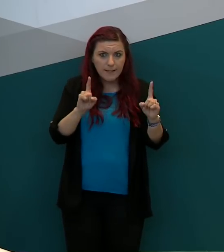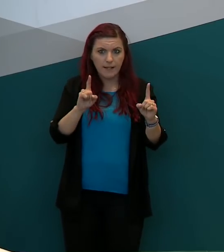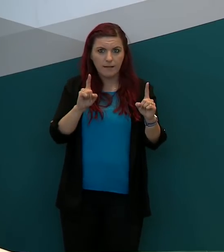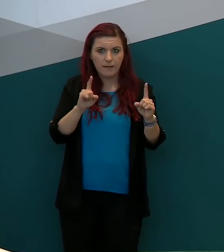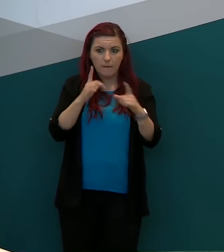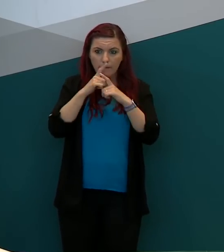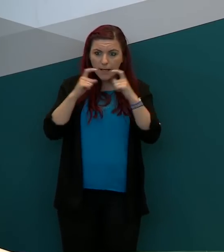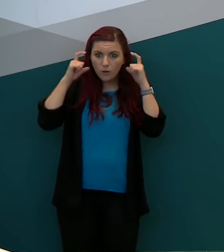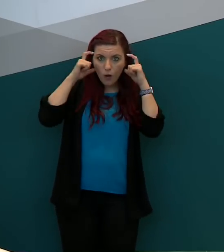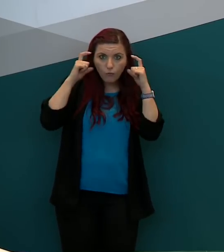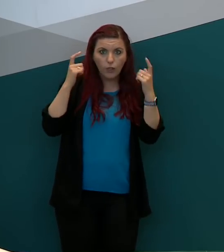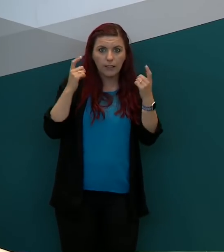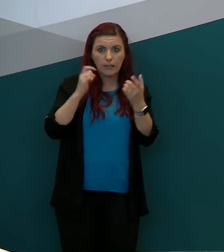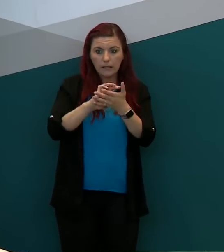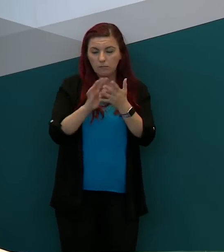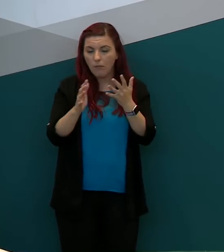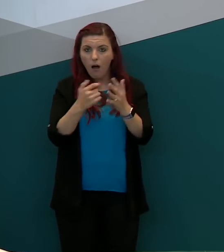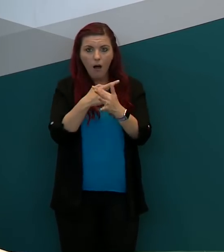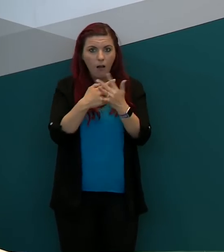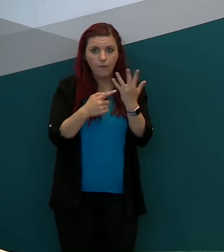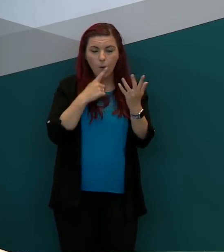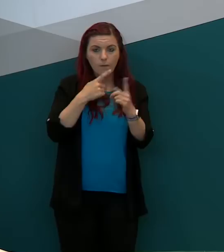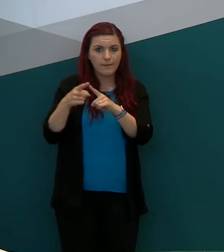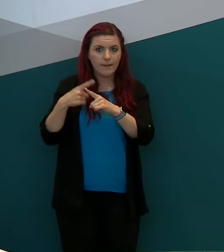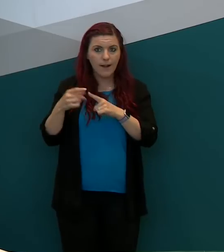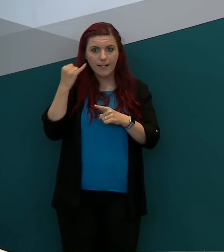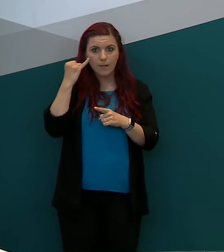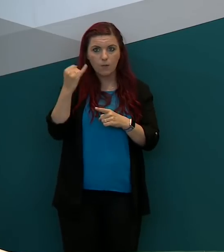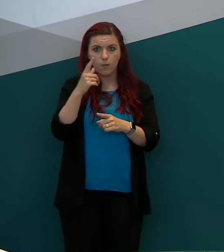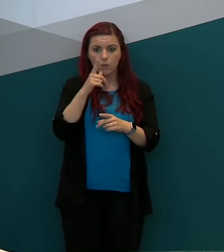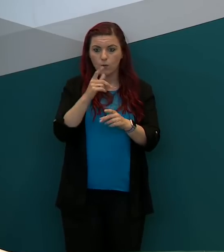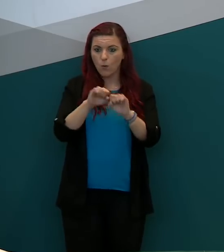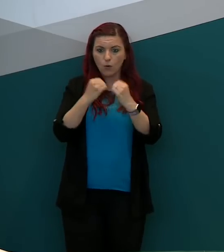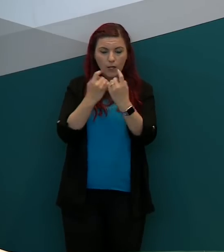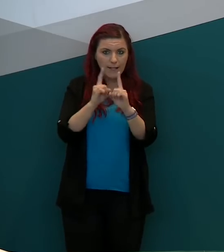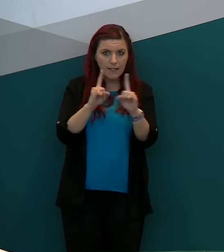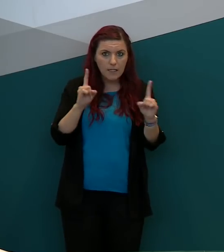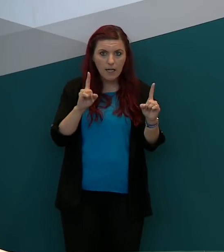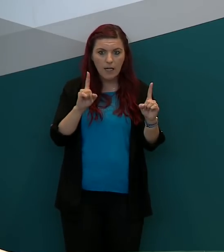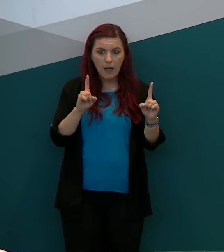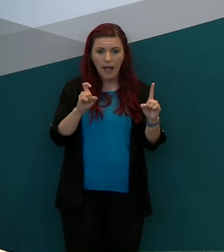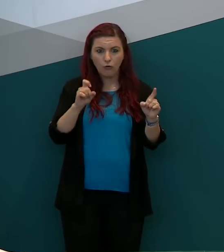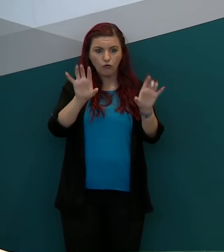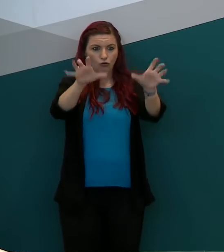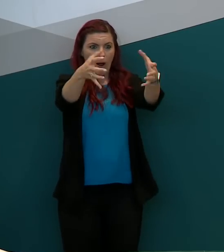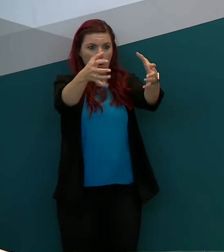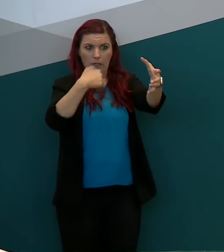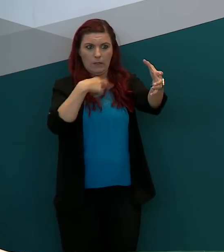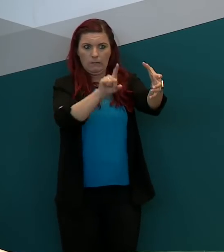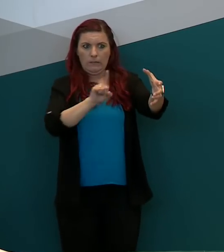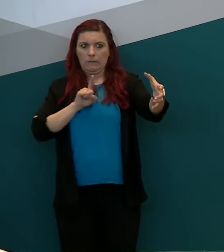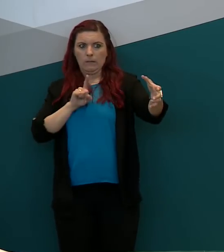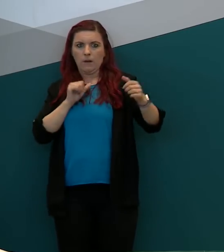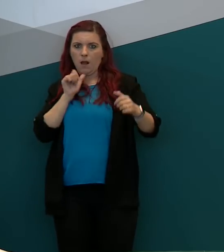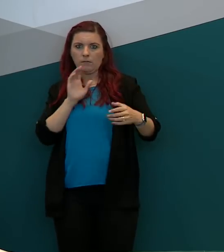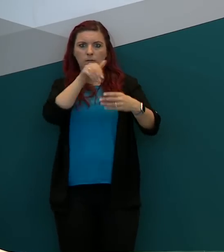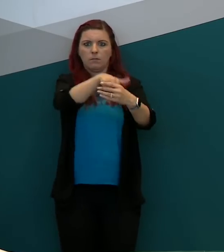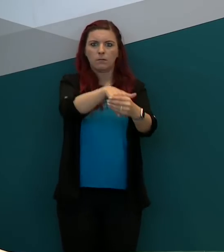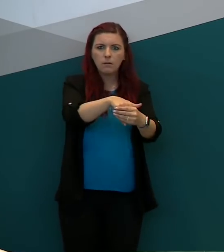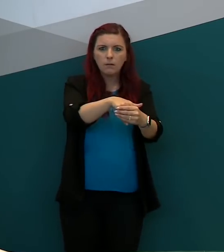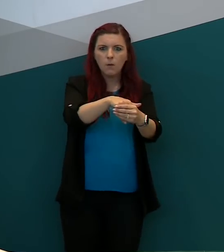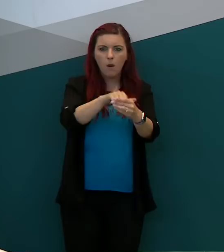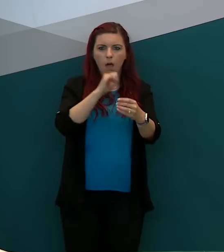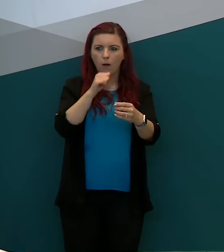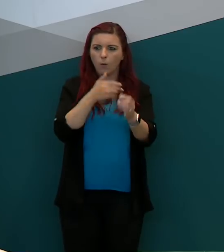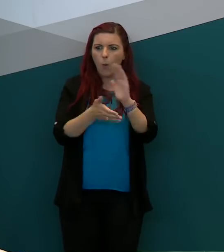face coverings in certain situations, observing in terms of social distancing, staying away from crowds and crowded places in so much as they reasonably